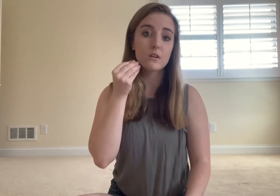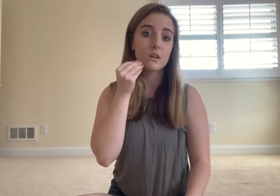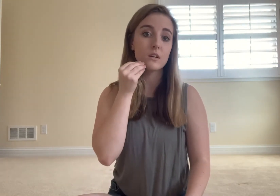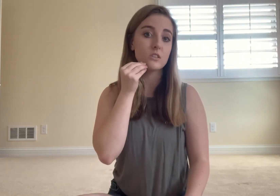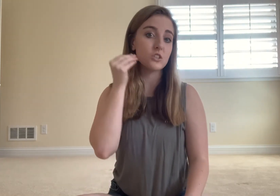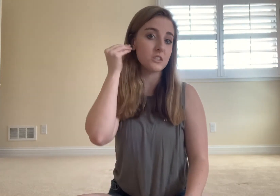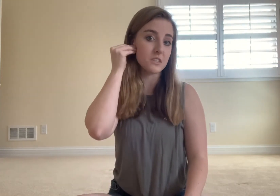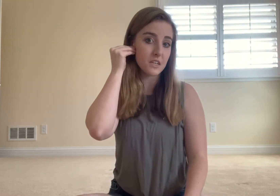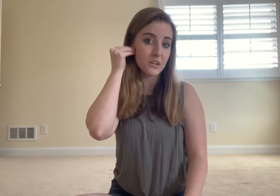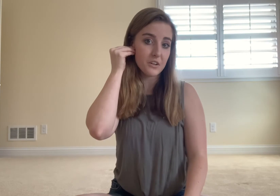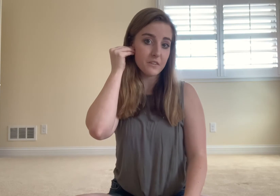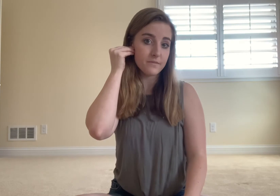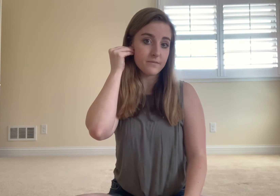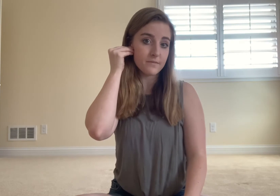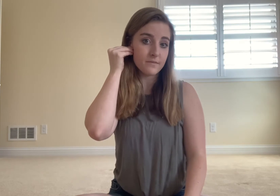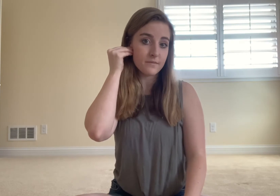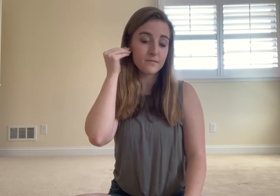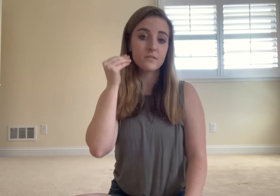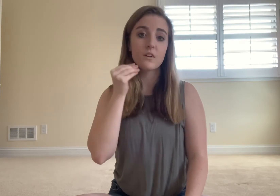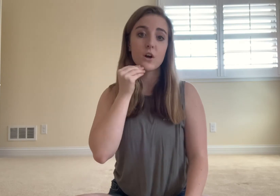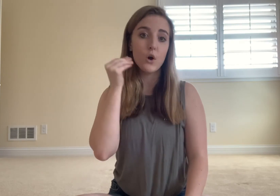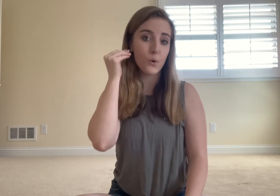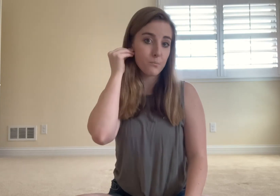is chin to ear. Home.